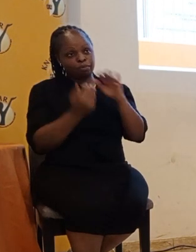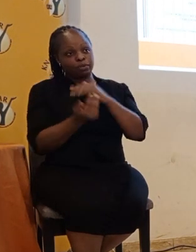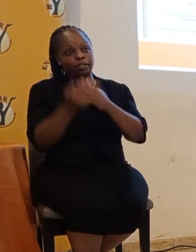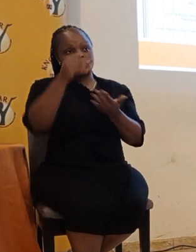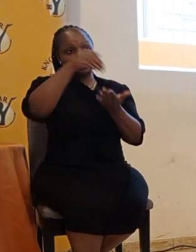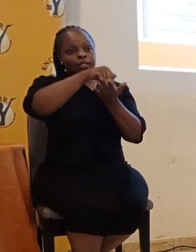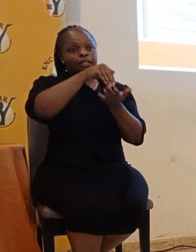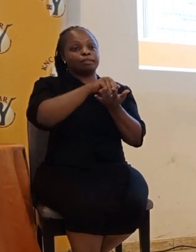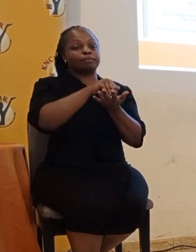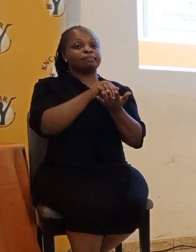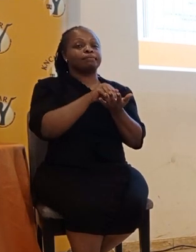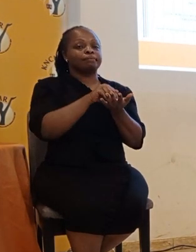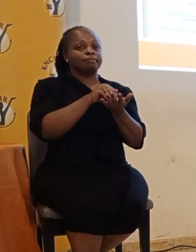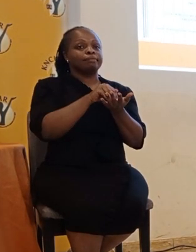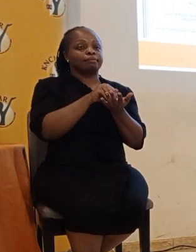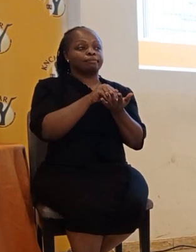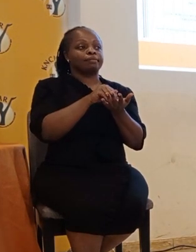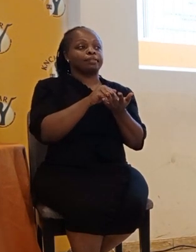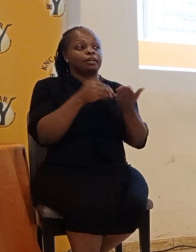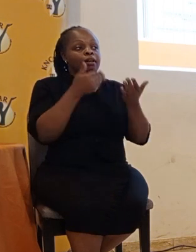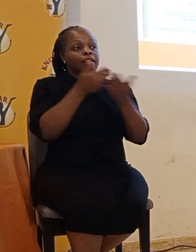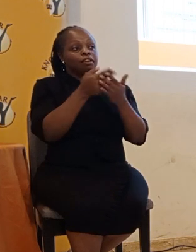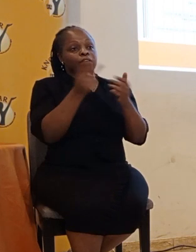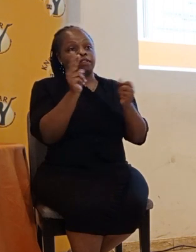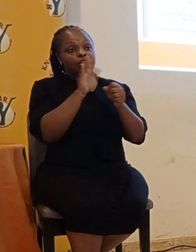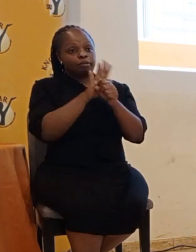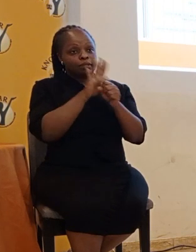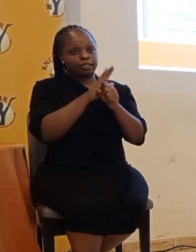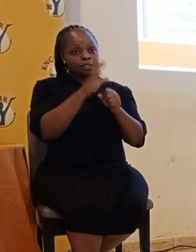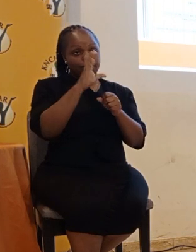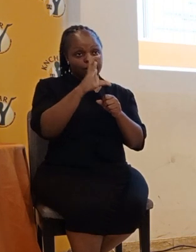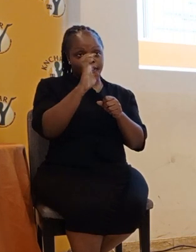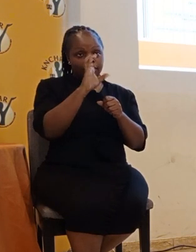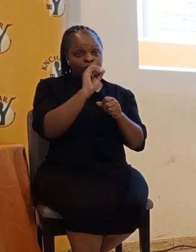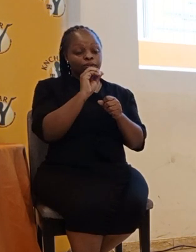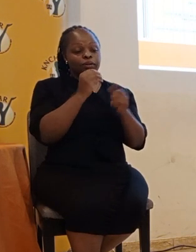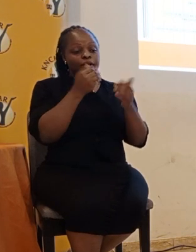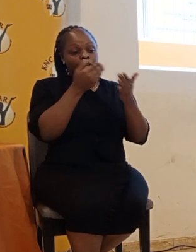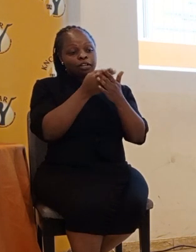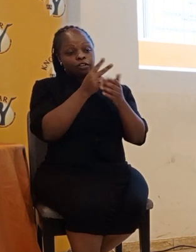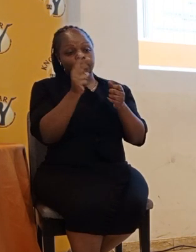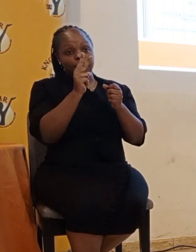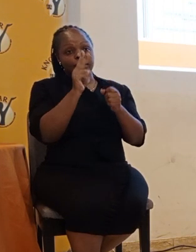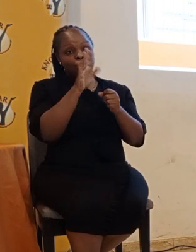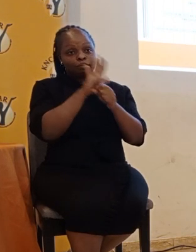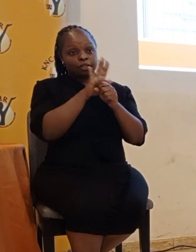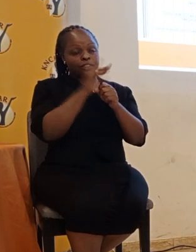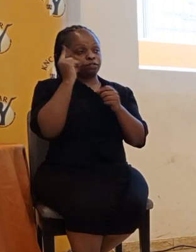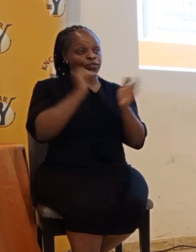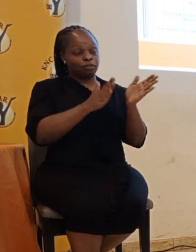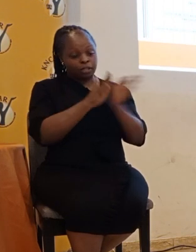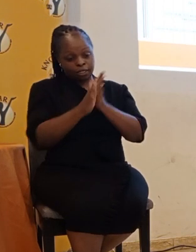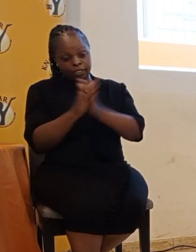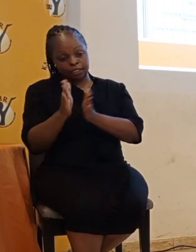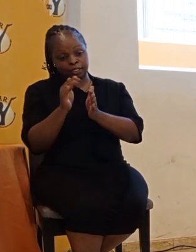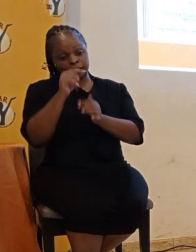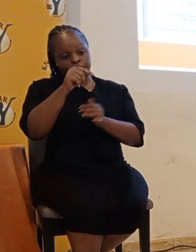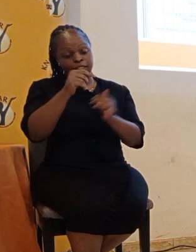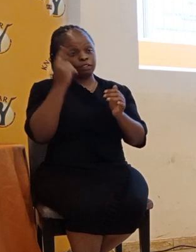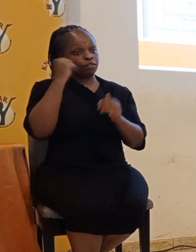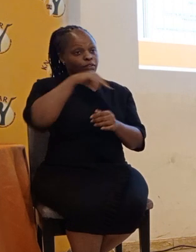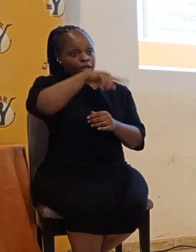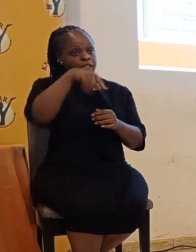again. Thank you very much. Thank you, CEO. Thank you so much for organizing this for us.